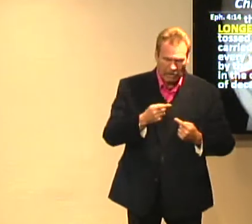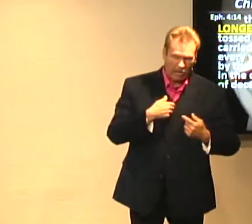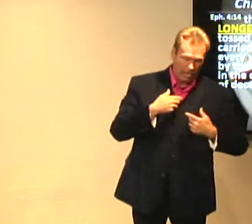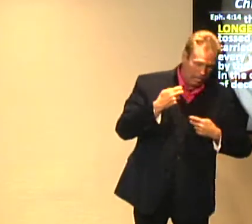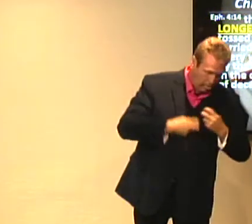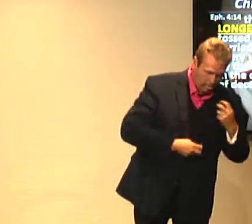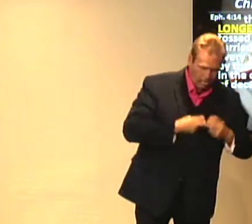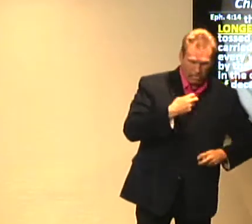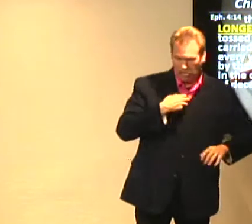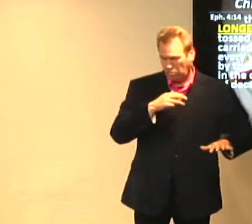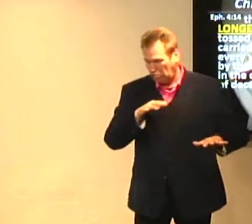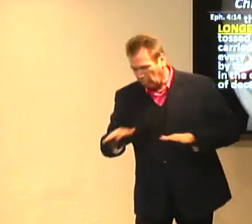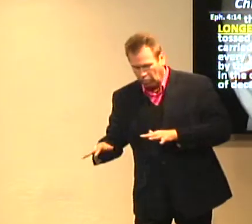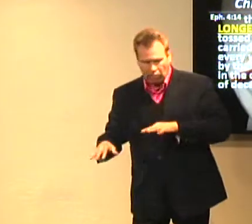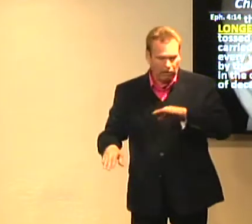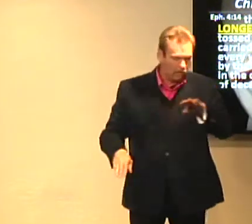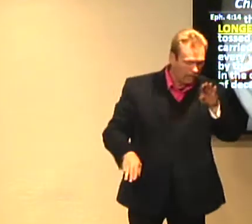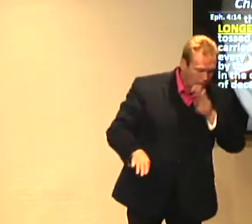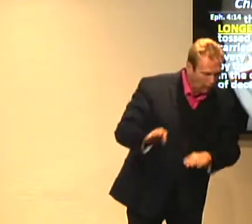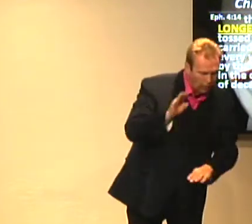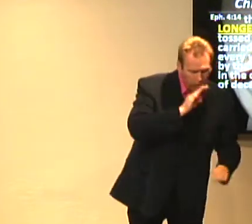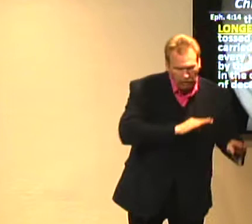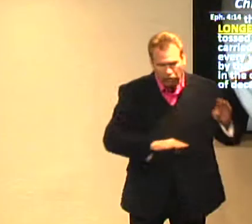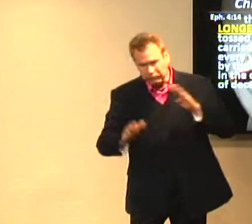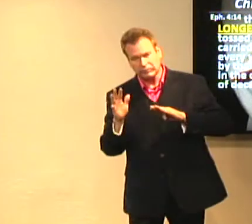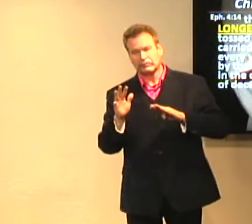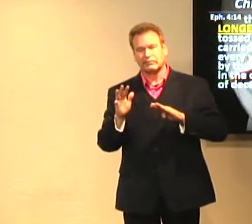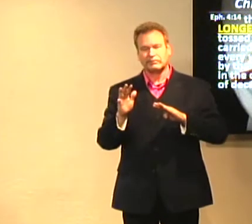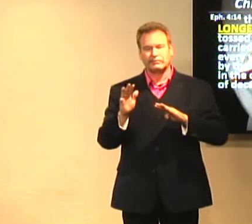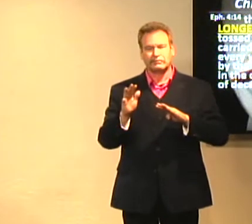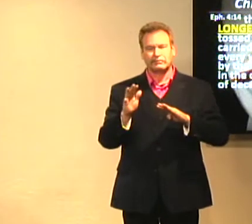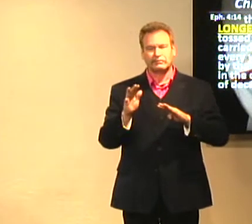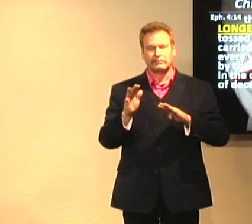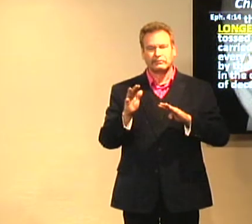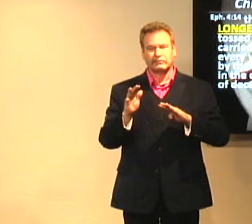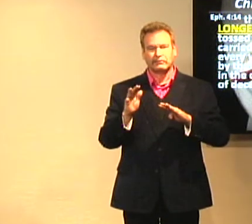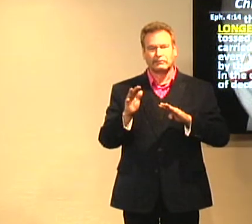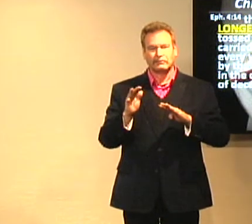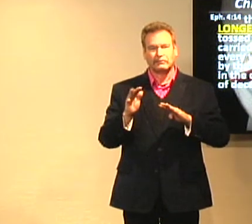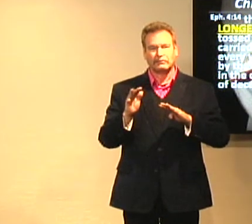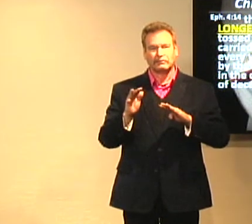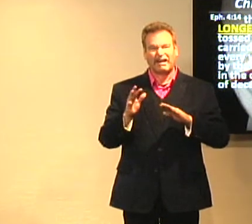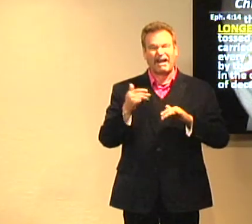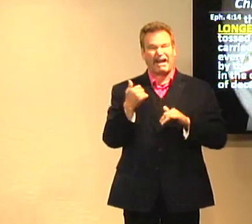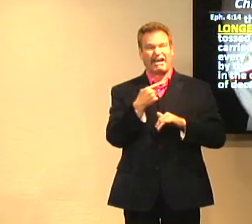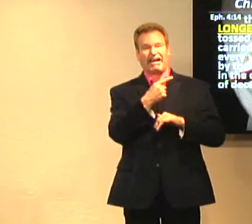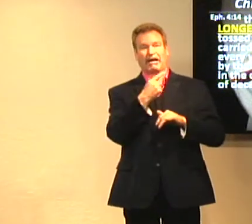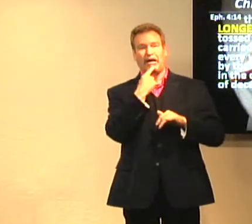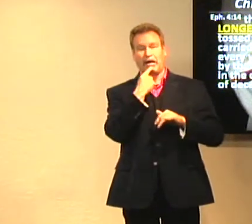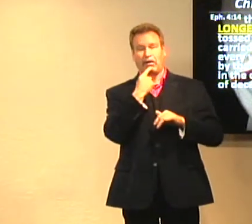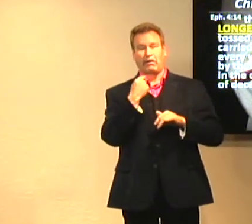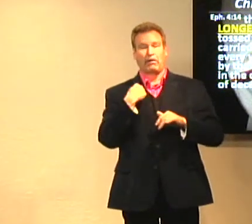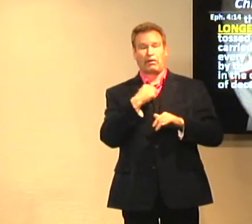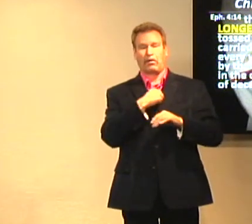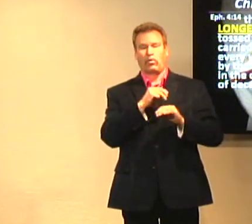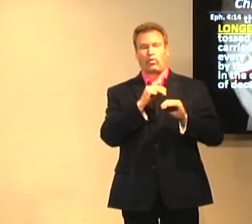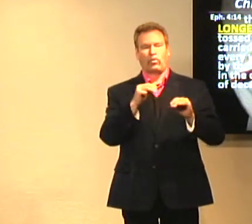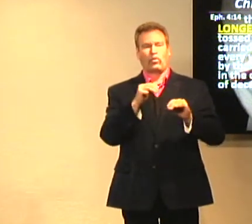There's a beautiful song, it says, struggles, all my frustrations, and my troubles.